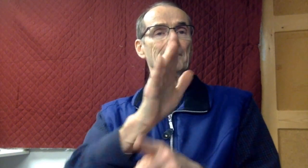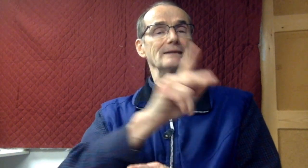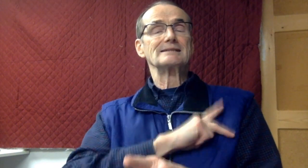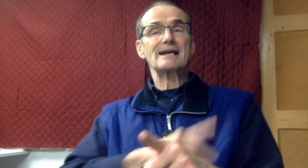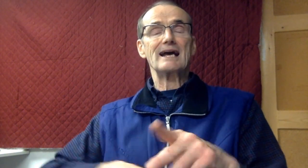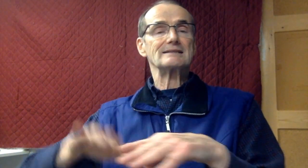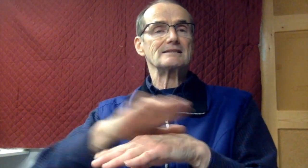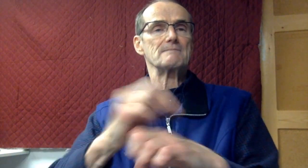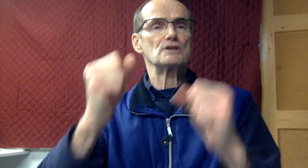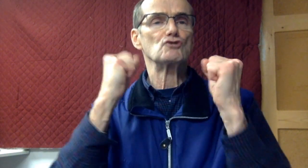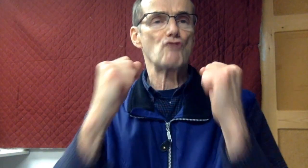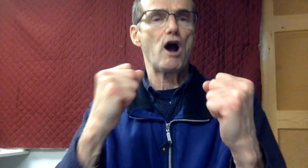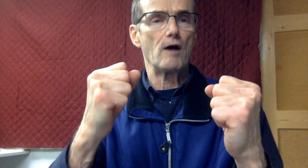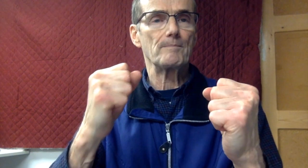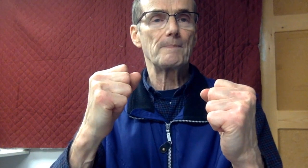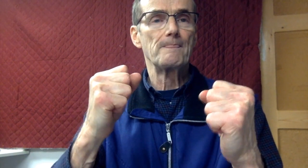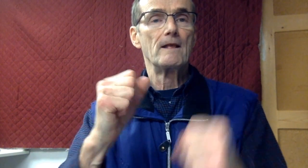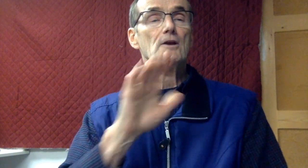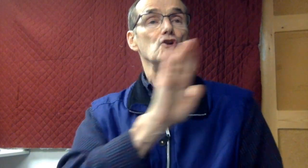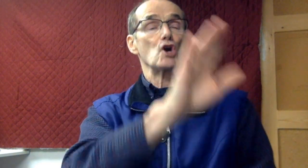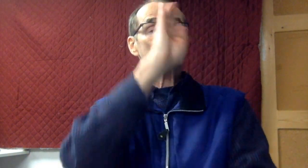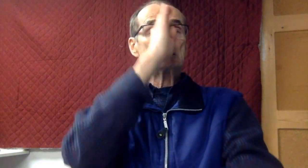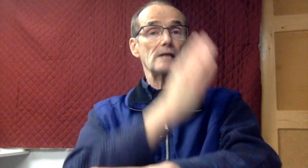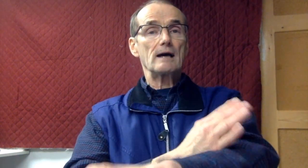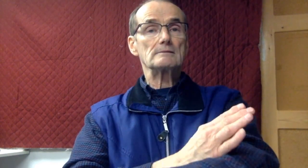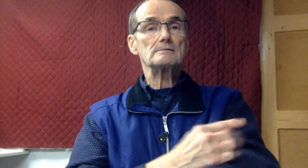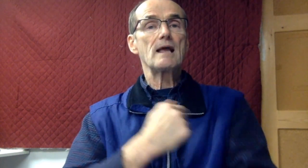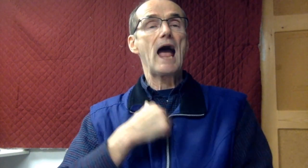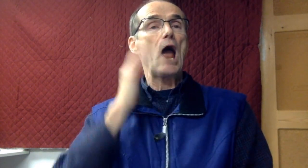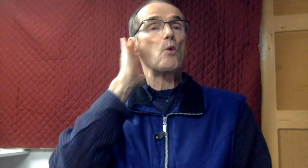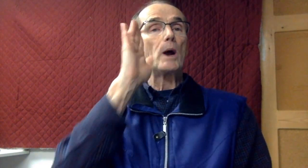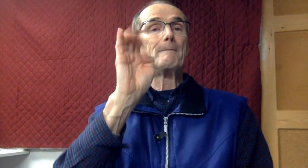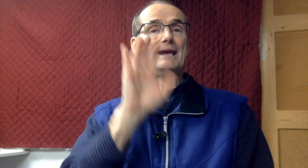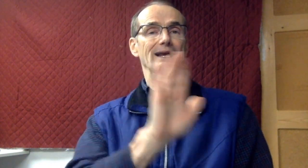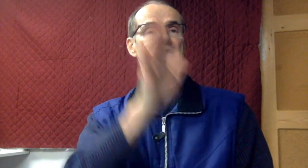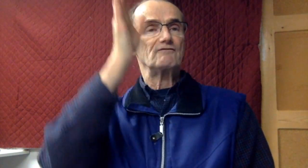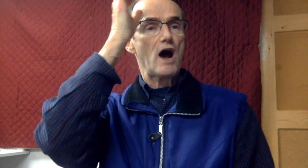Sprung from your loins, and I will make his kingdom firm.